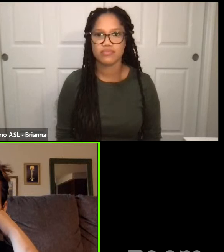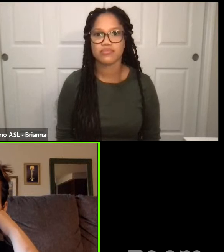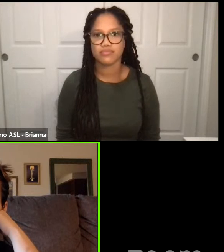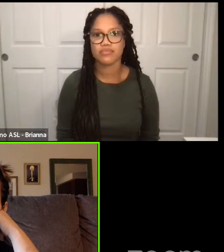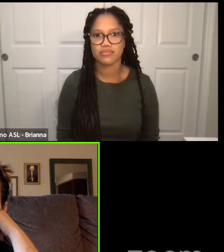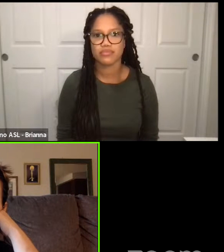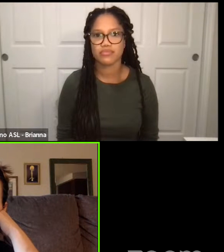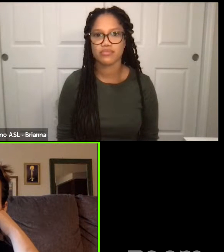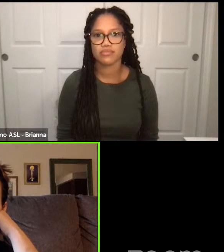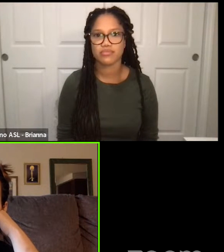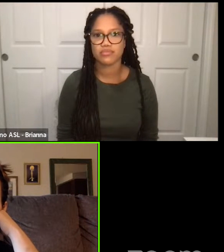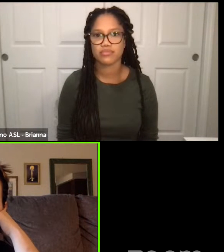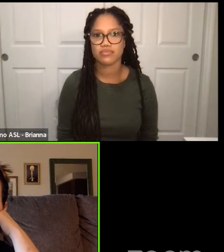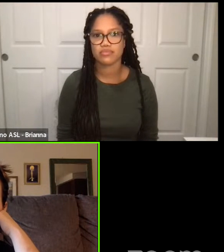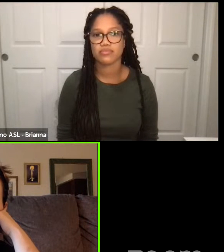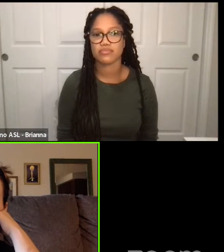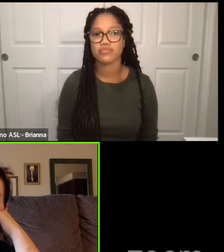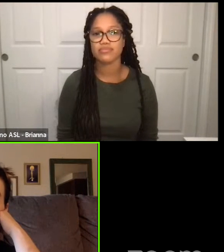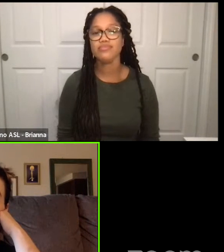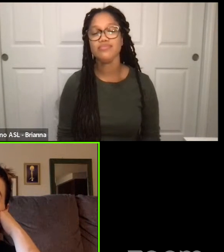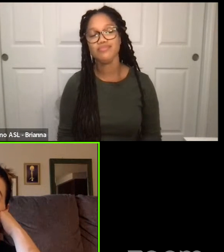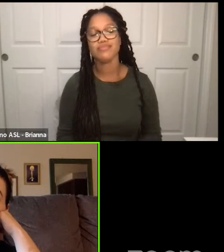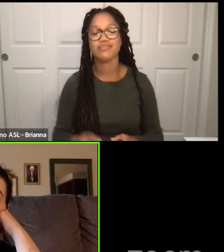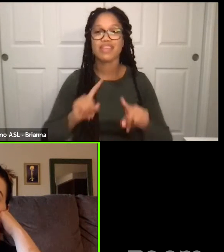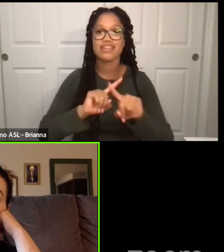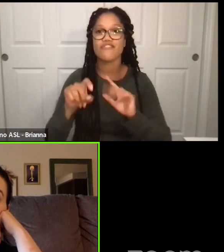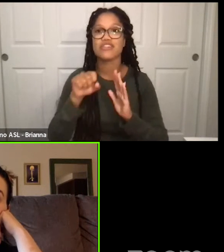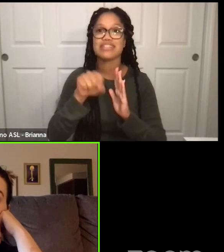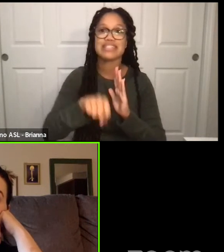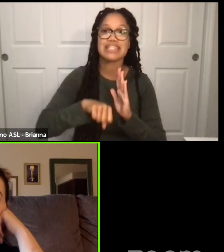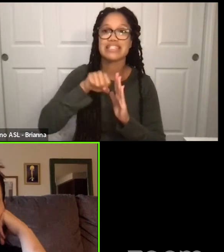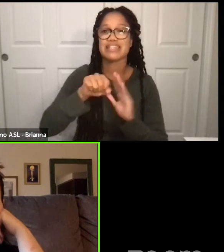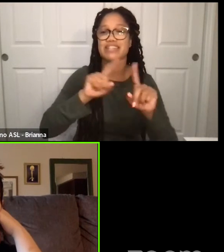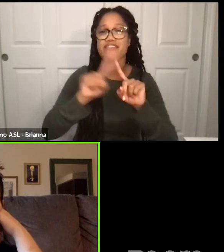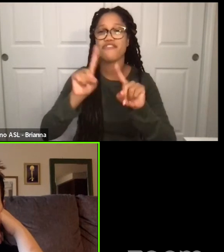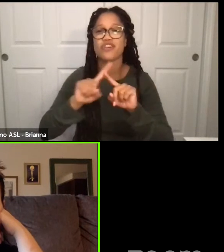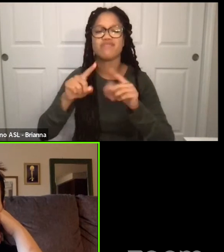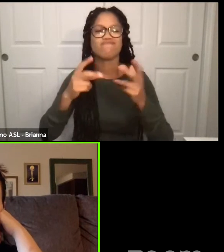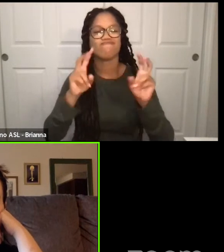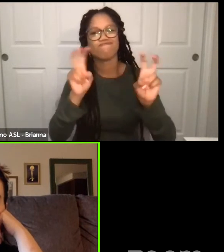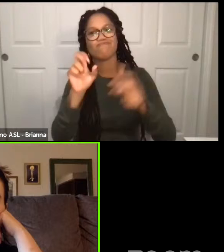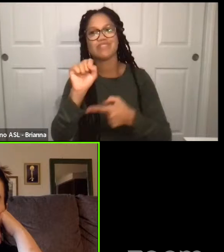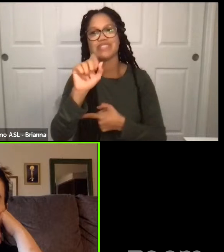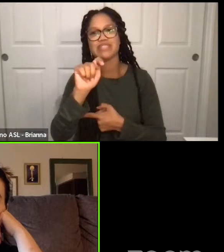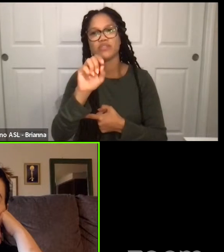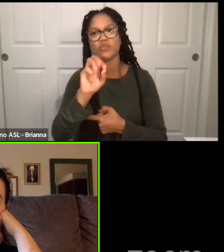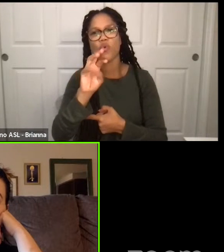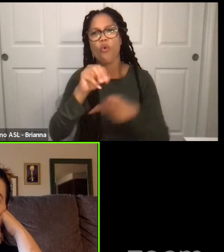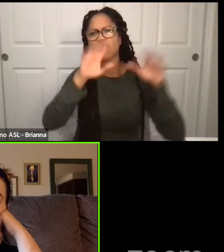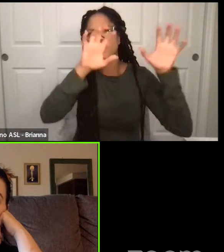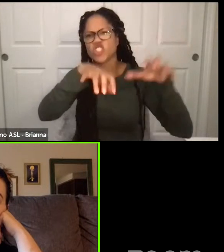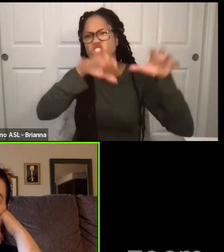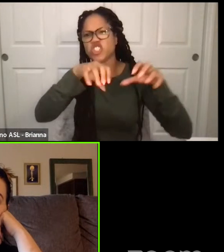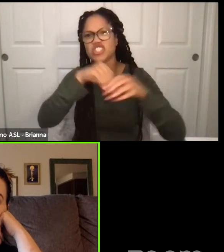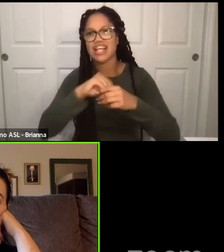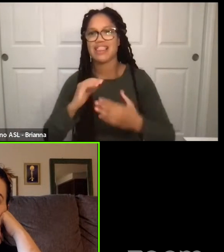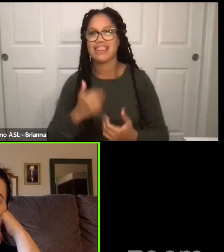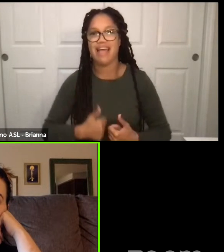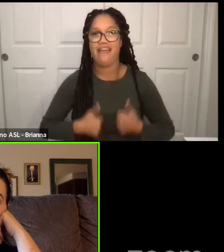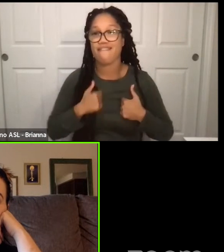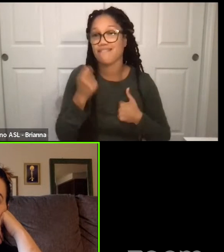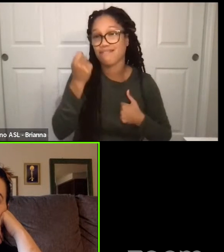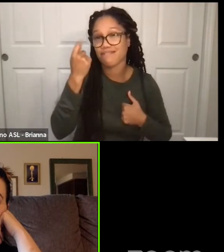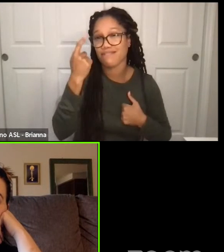go through different seasons and storms in our life, but behind it all, there is still always blue